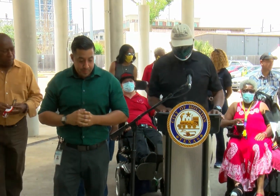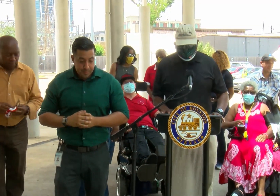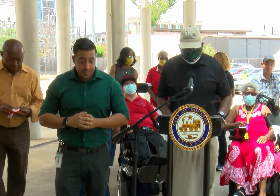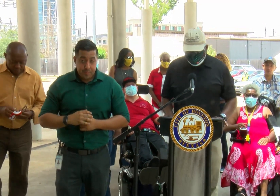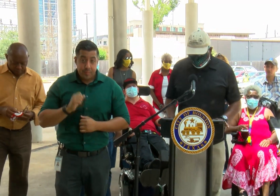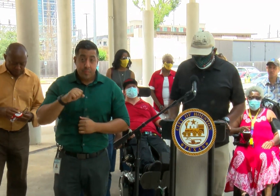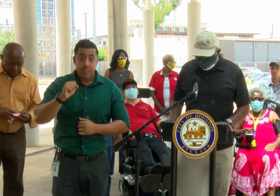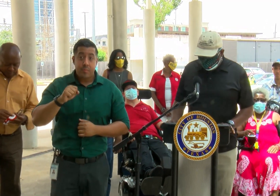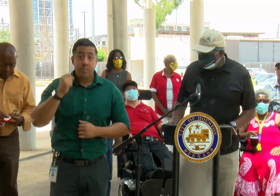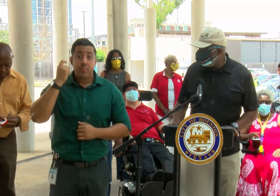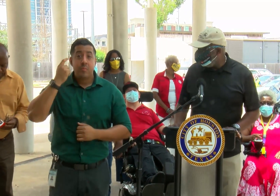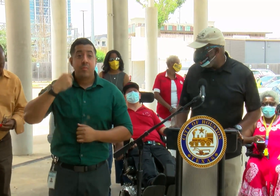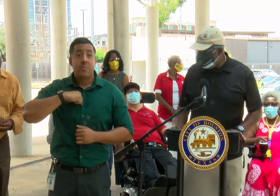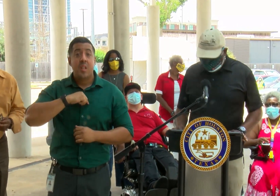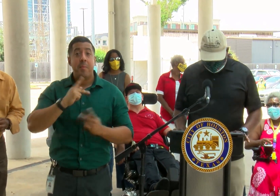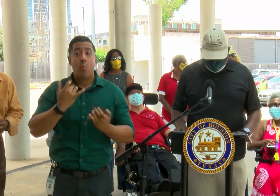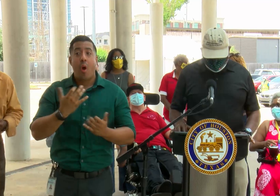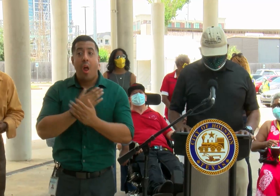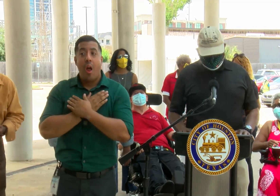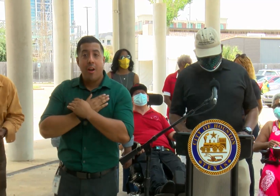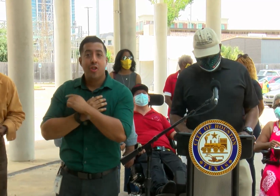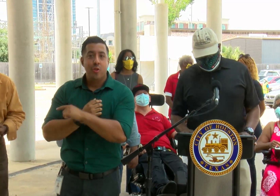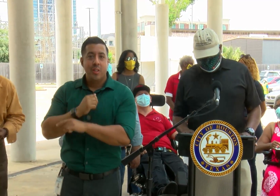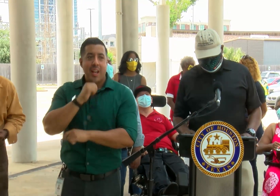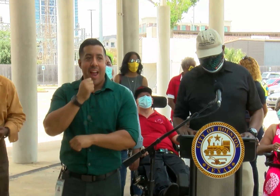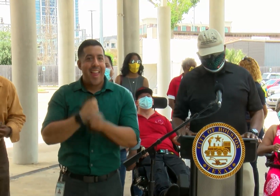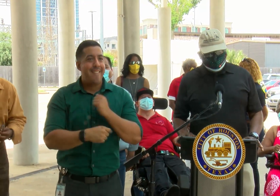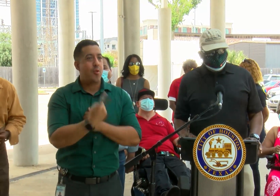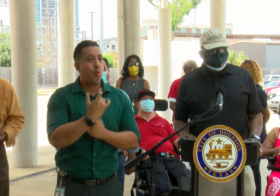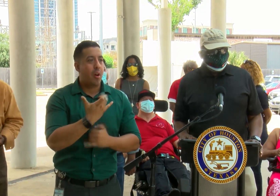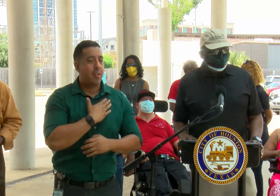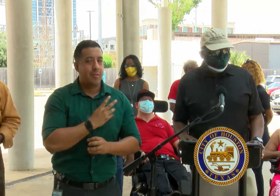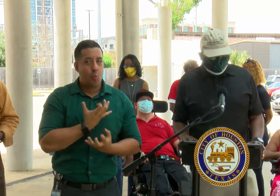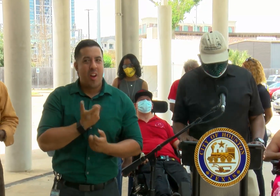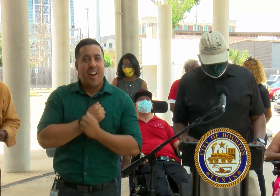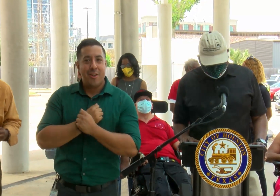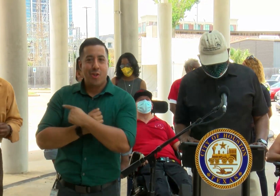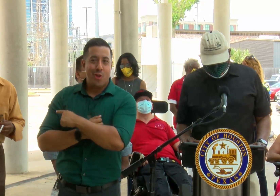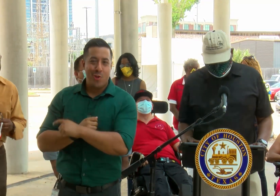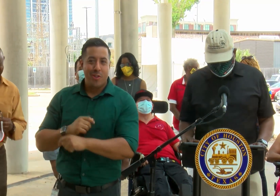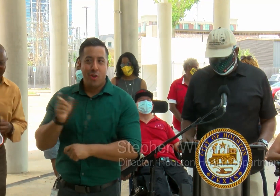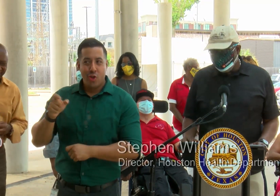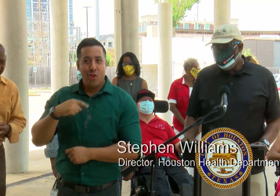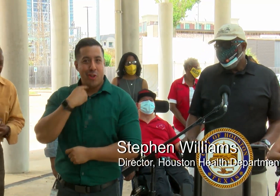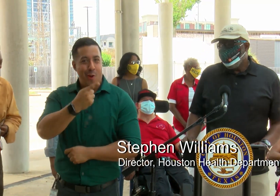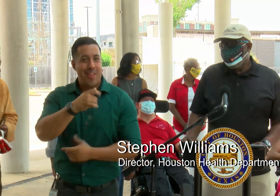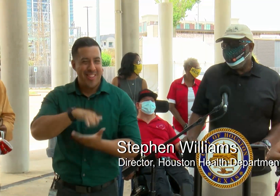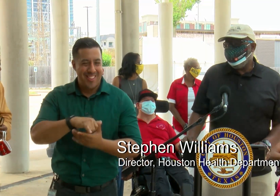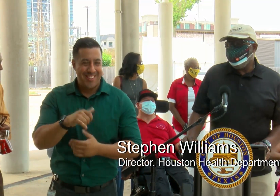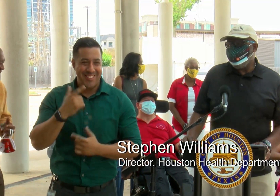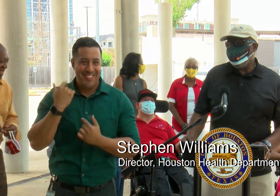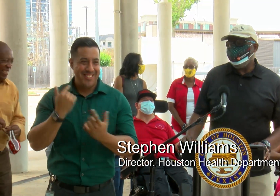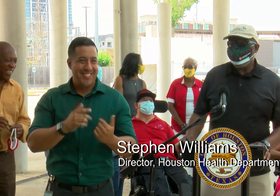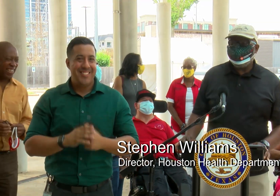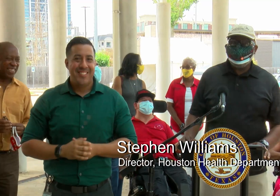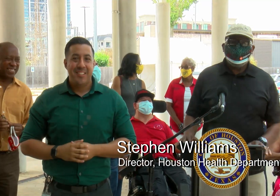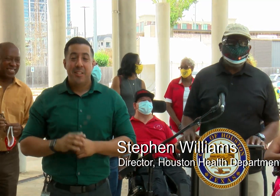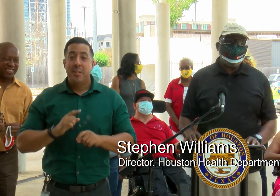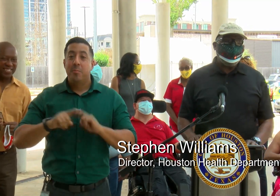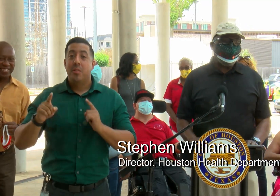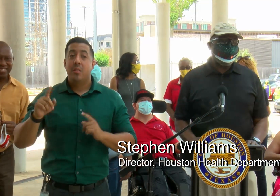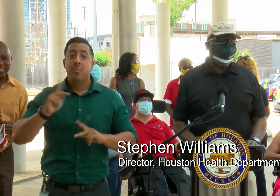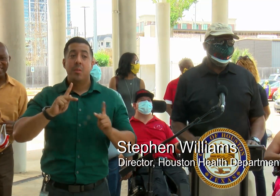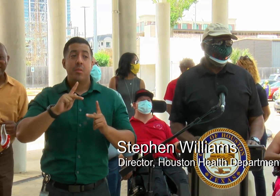Yes, Mayor, people really want to hug you, not everybody. That's what you should have said. In order for